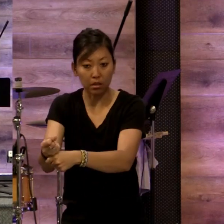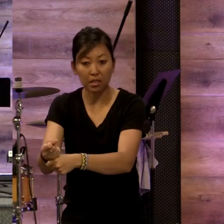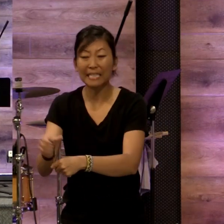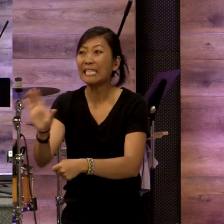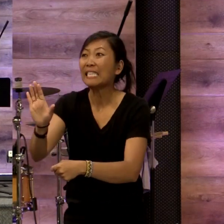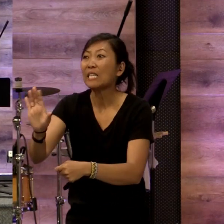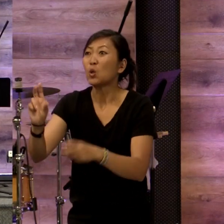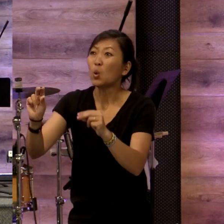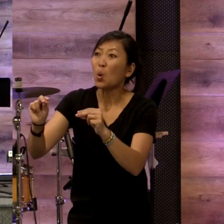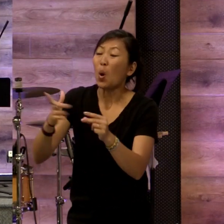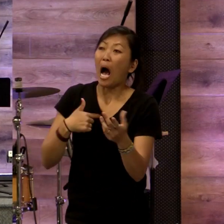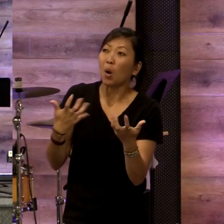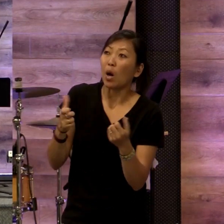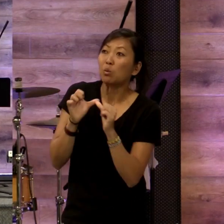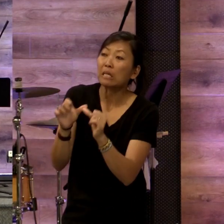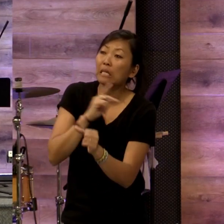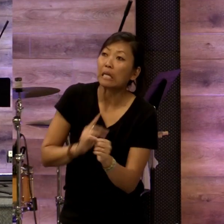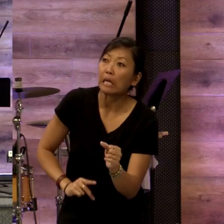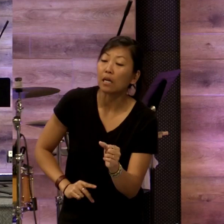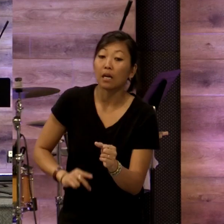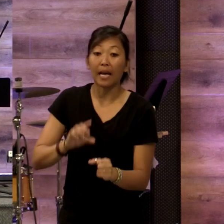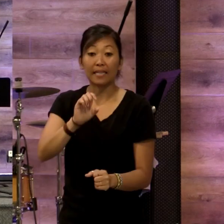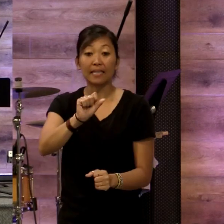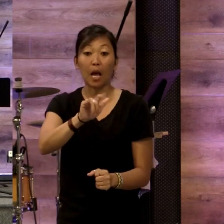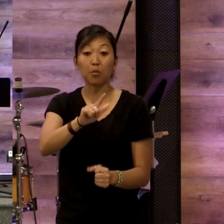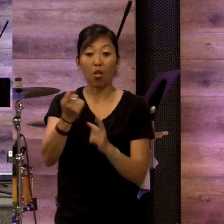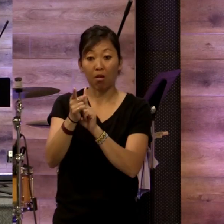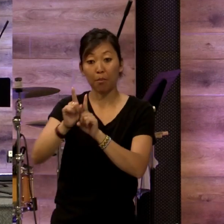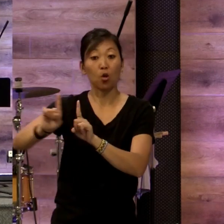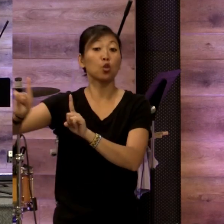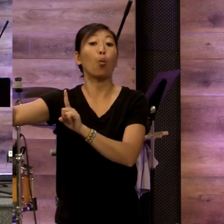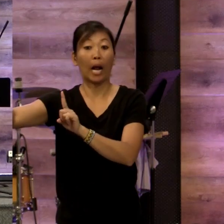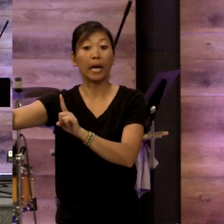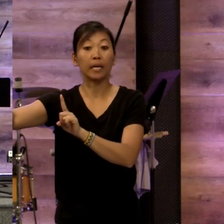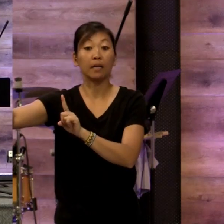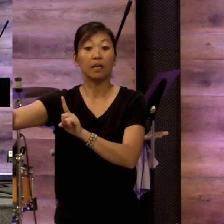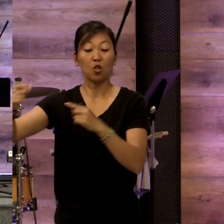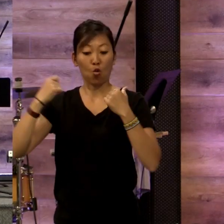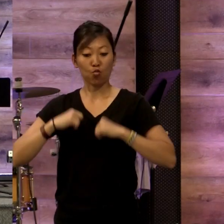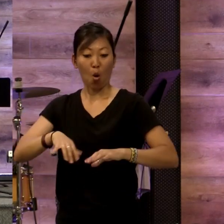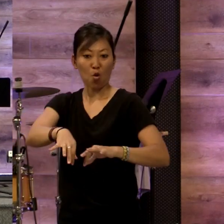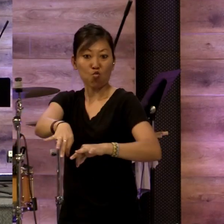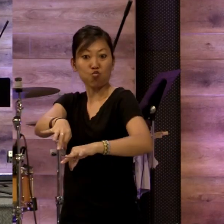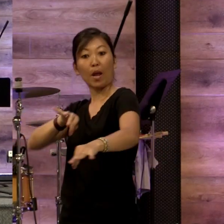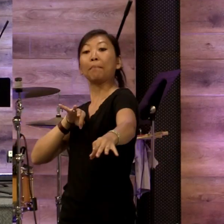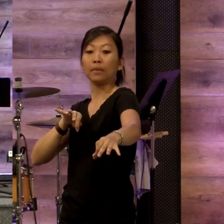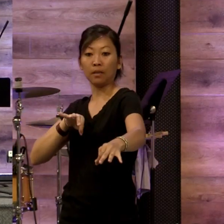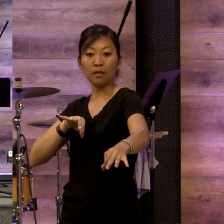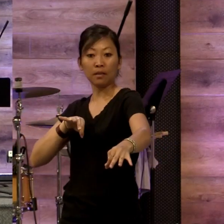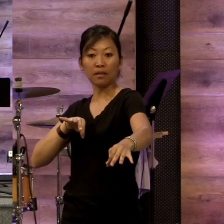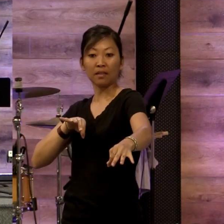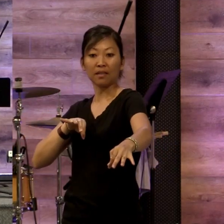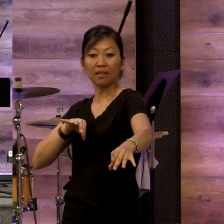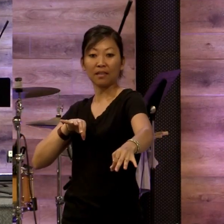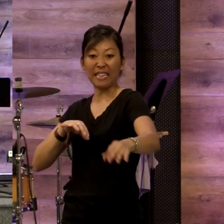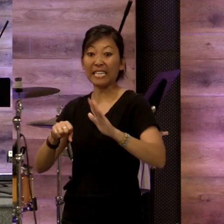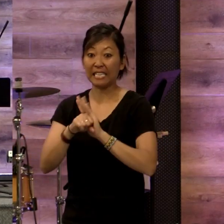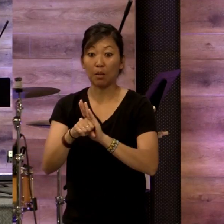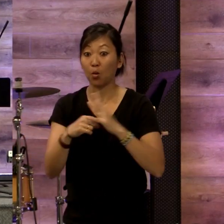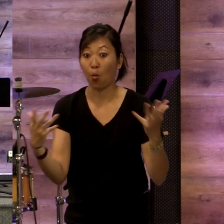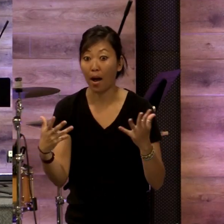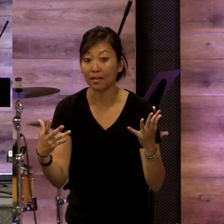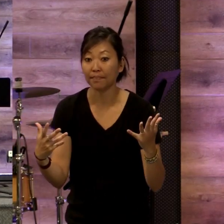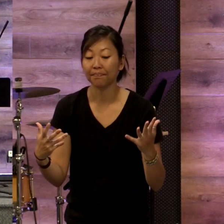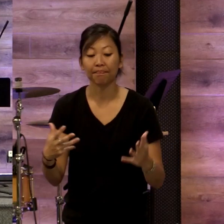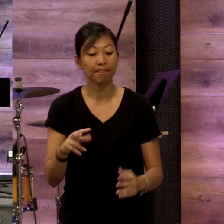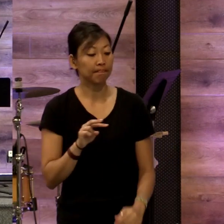keep the kingdom himself. And as Samuel pulls away from Saul in that moment, the robe of Samuel tears, and this is what he says.